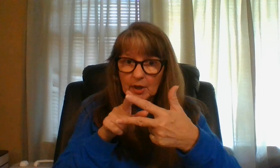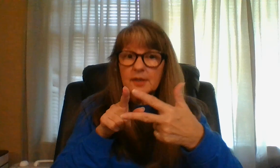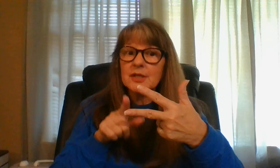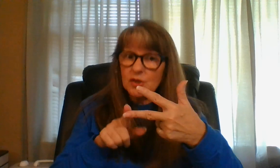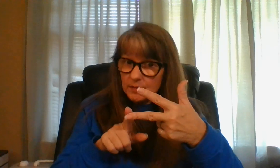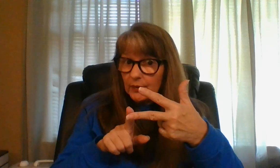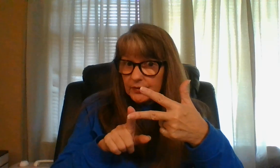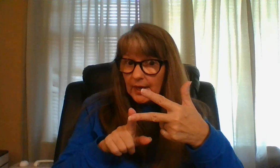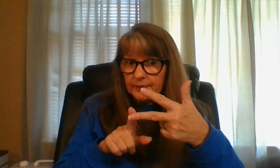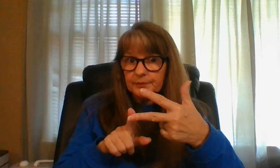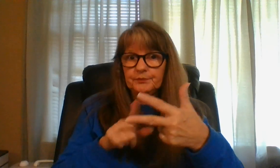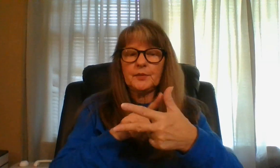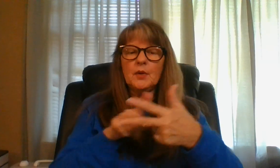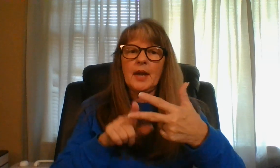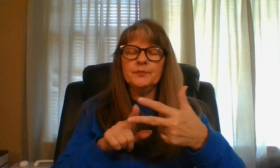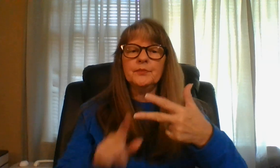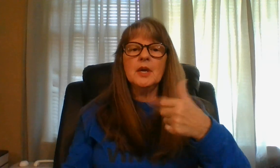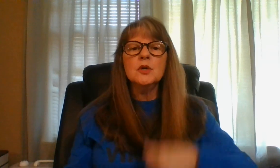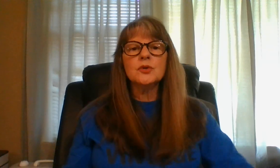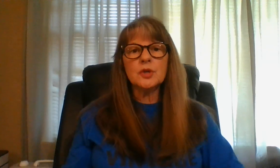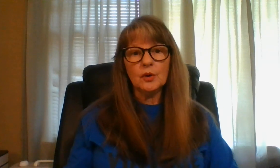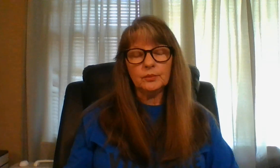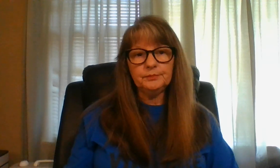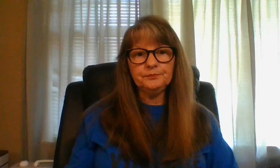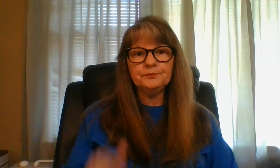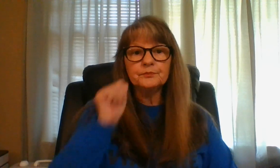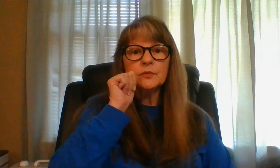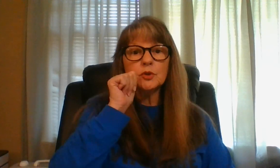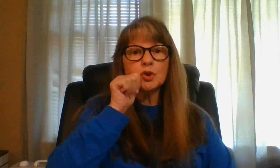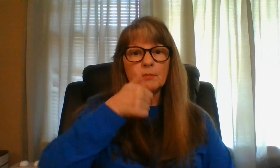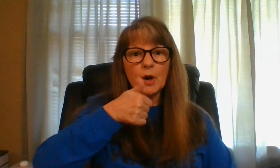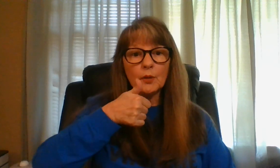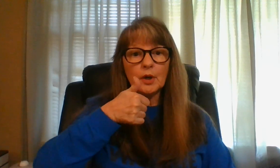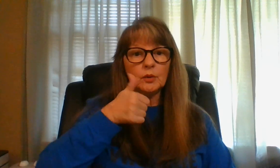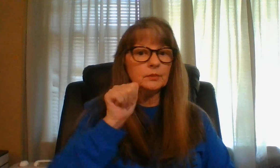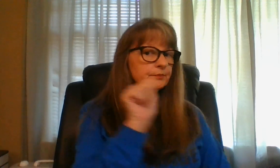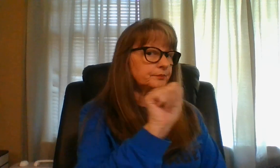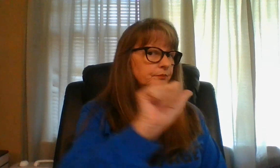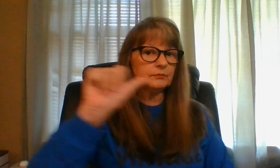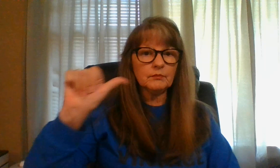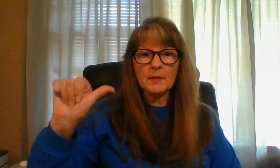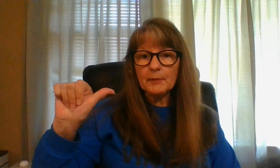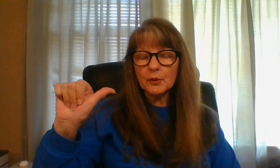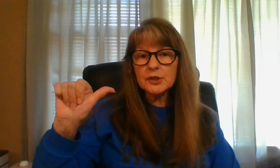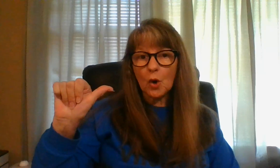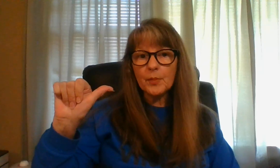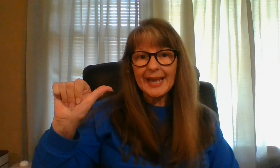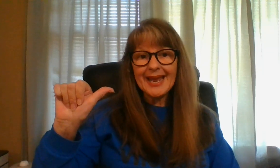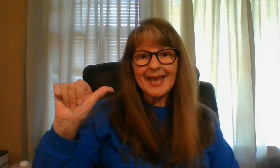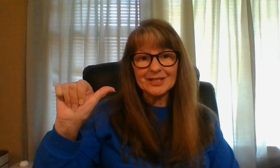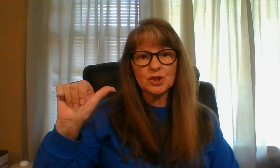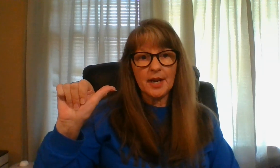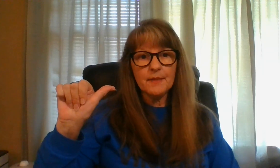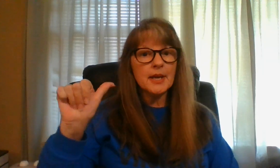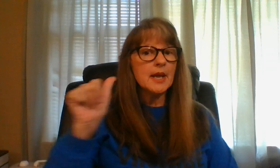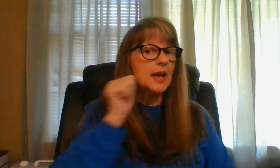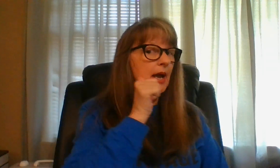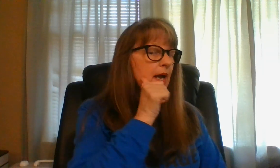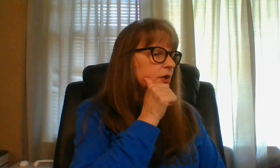boss? It's his birthday. Okay. So tomorrow, remember it's the open A hand shape, and